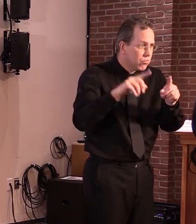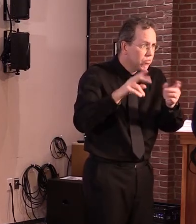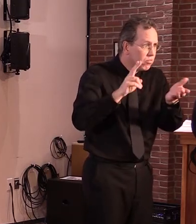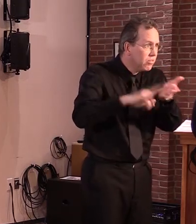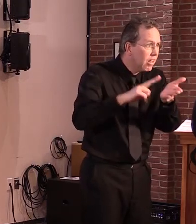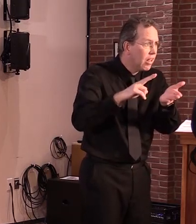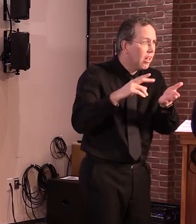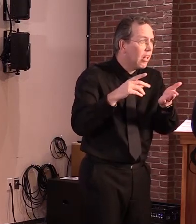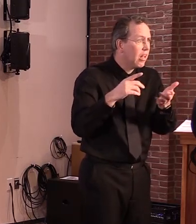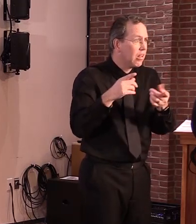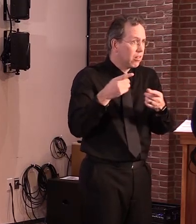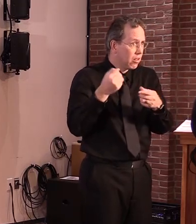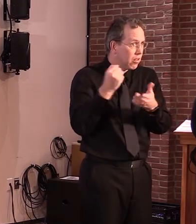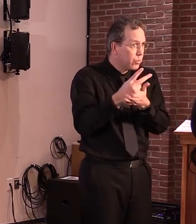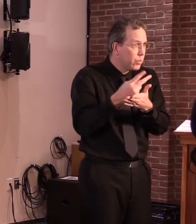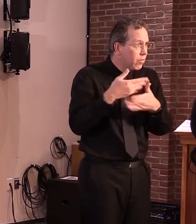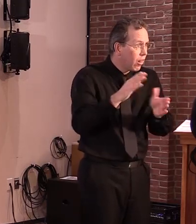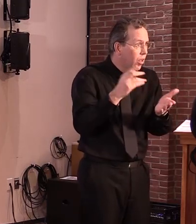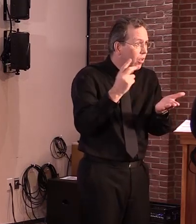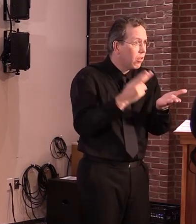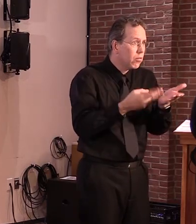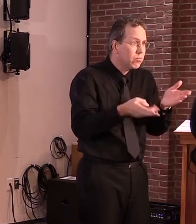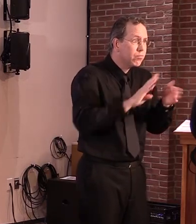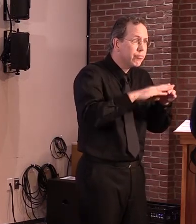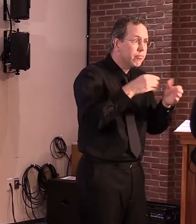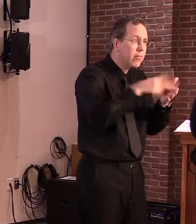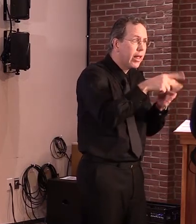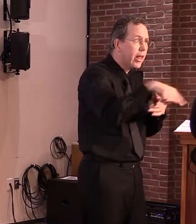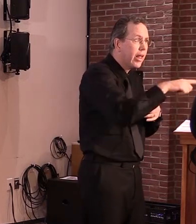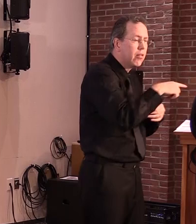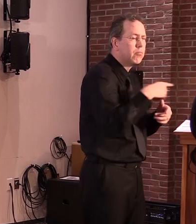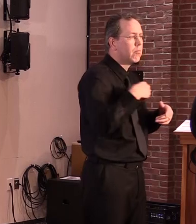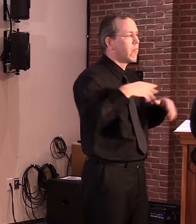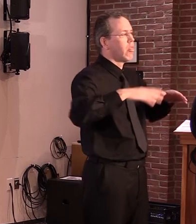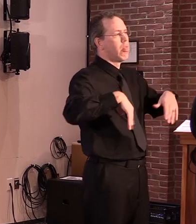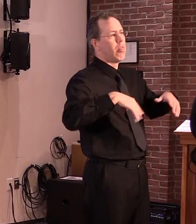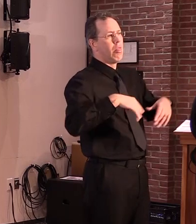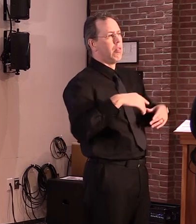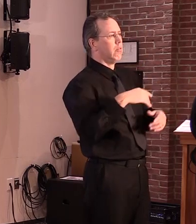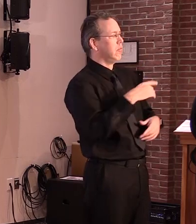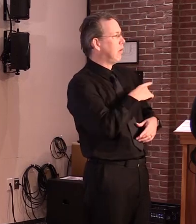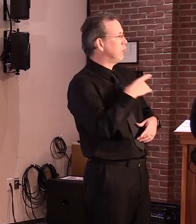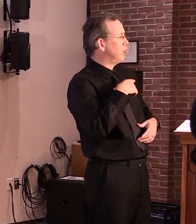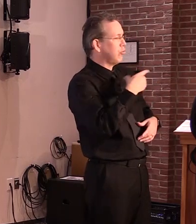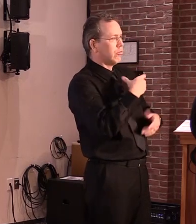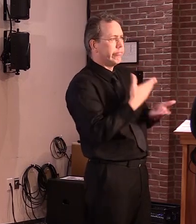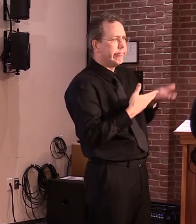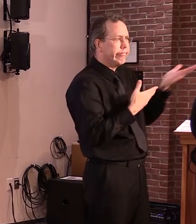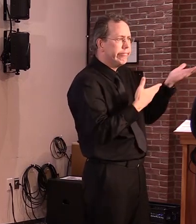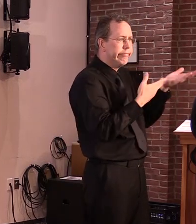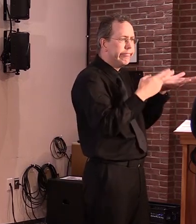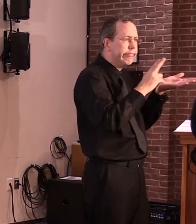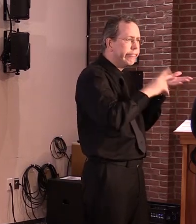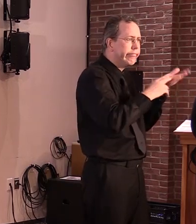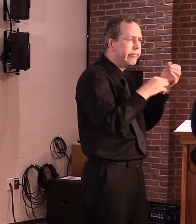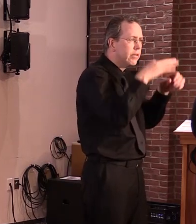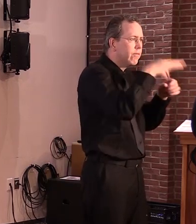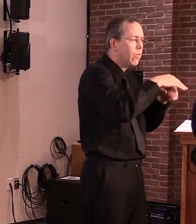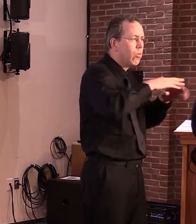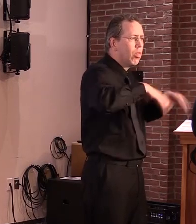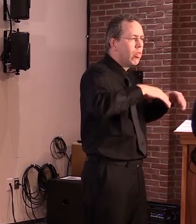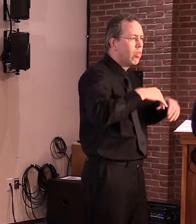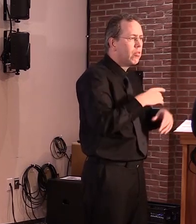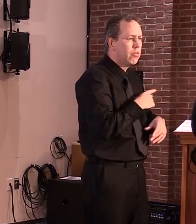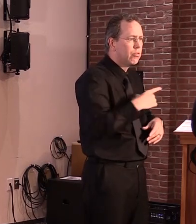it's in the House at this point. I don't know anything about it. Probably a better question for either the pro tem or the speaker, but I haven't heard anything about